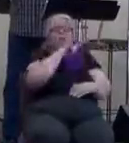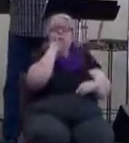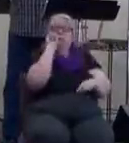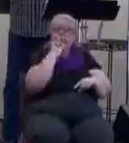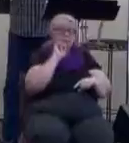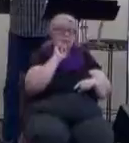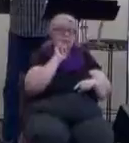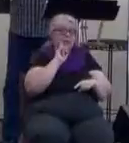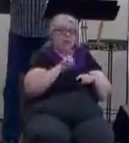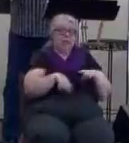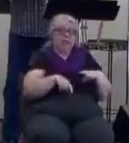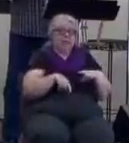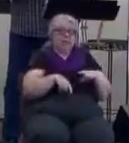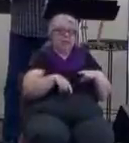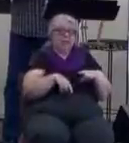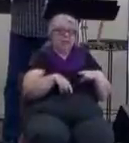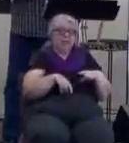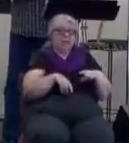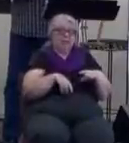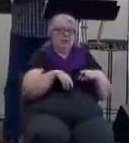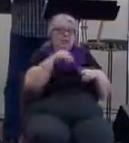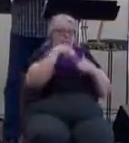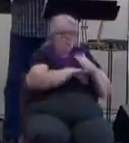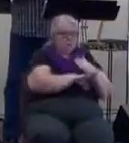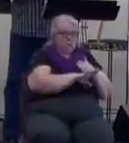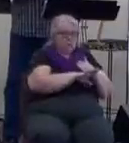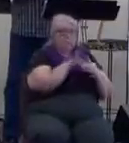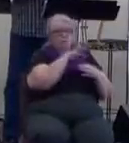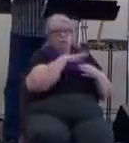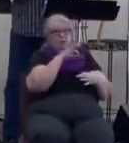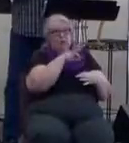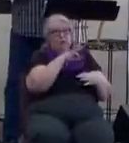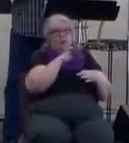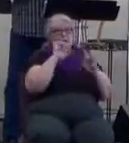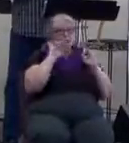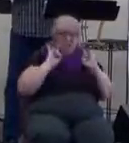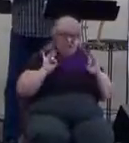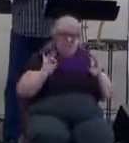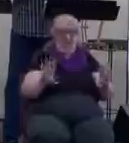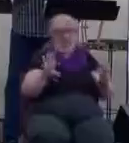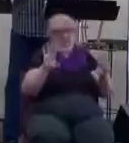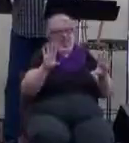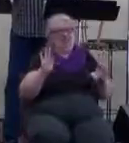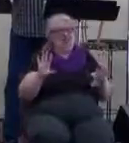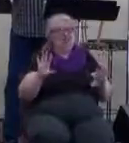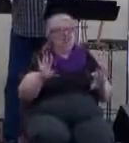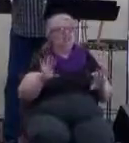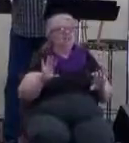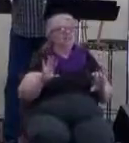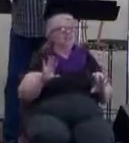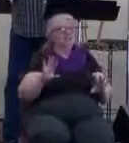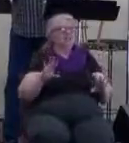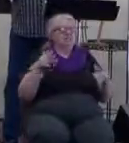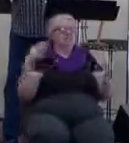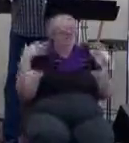can't get into that spirit of hate and fear and jealousy. We have to be